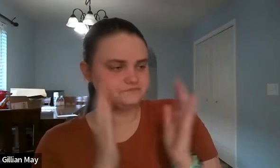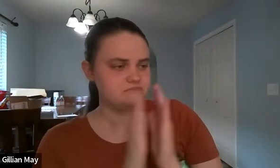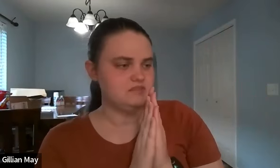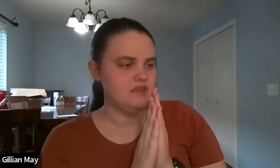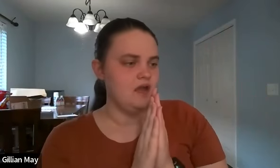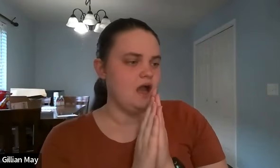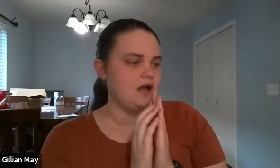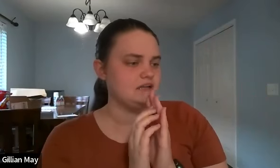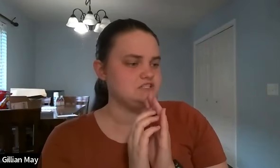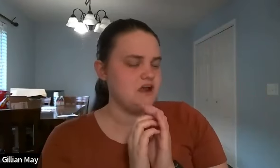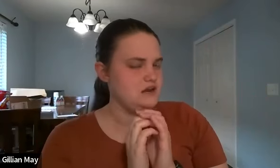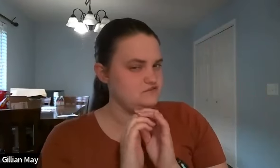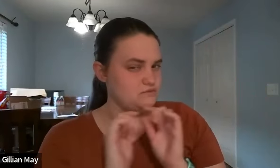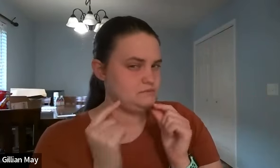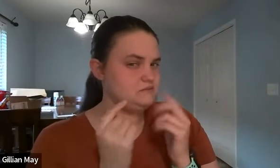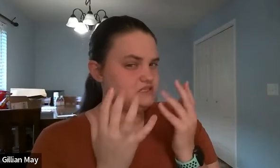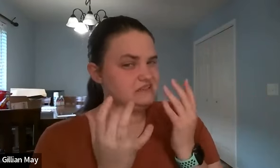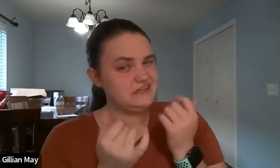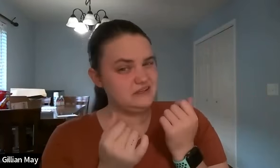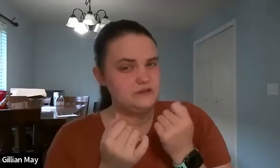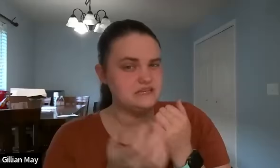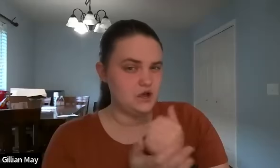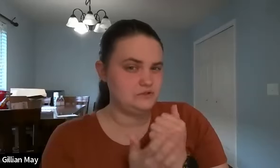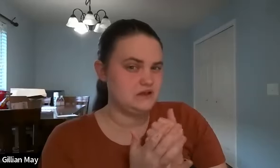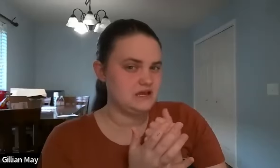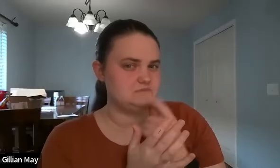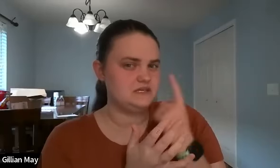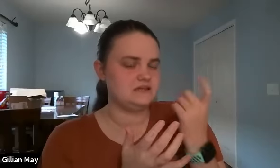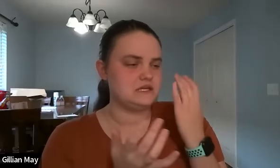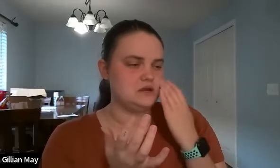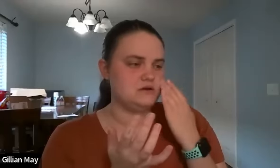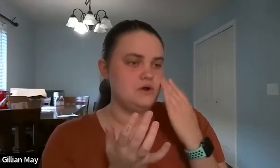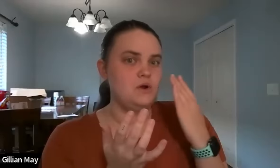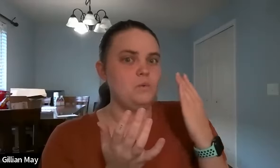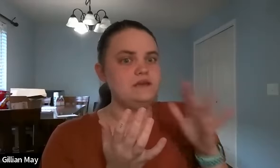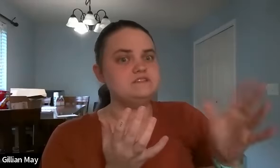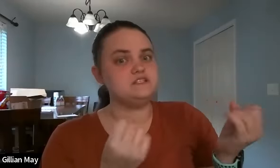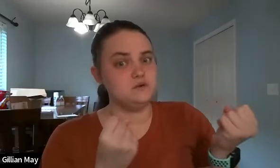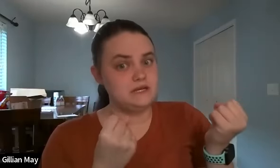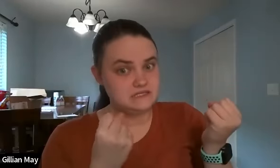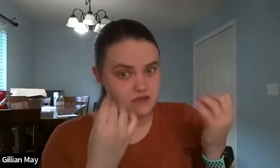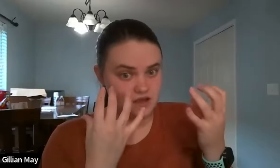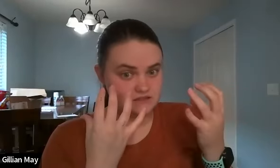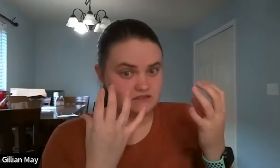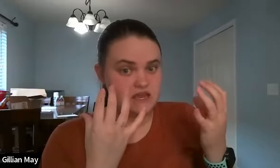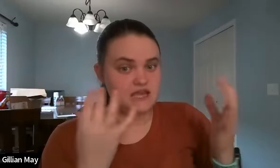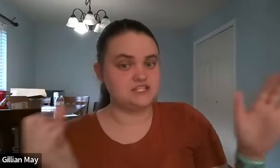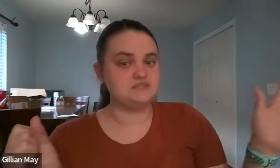I actually kind of grouped them just a little bit to help you guys because I know we have done so many signs, and to just